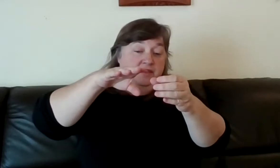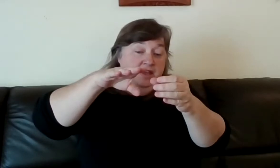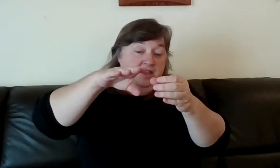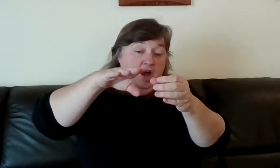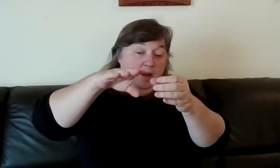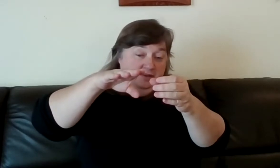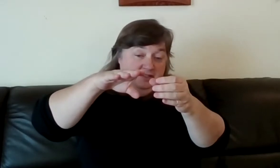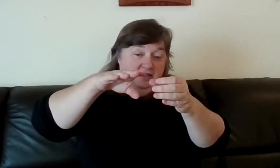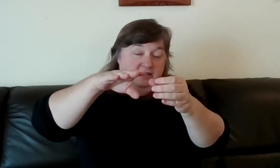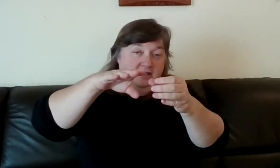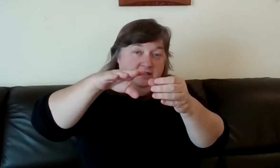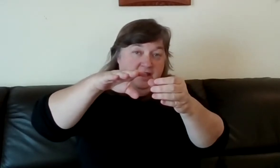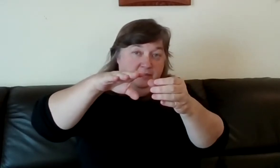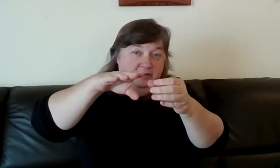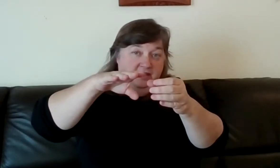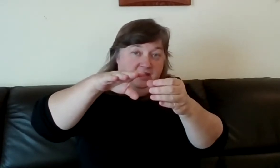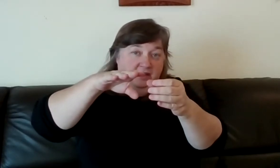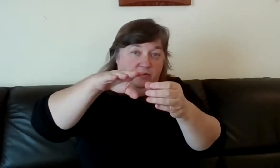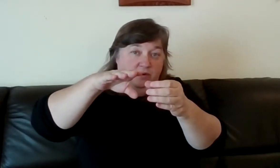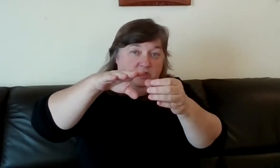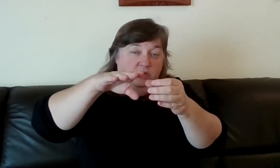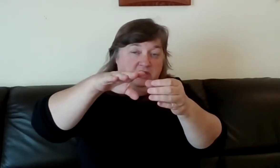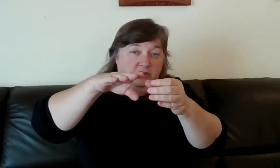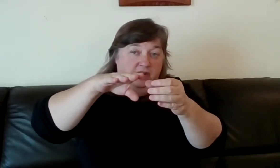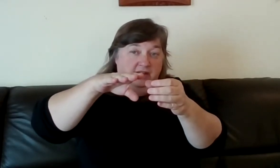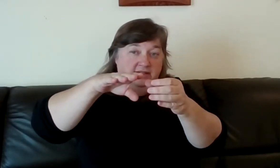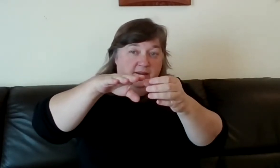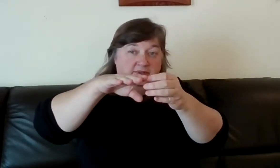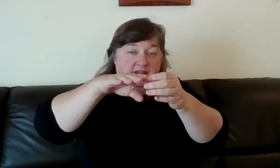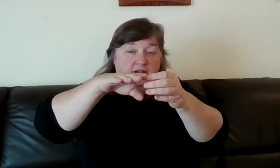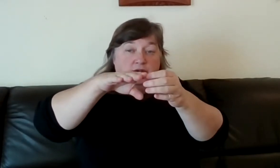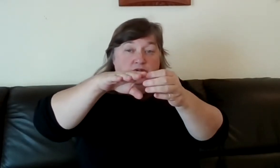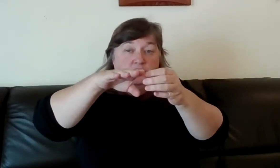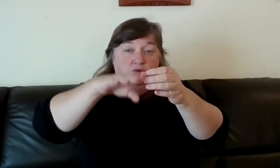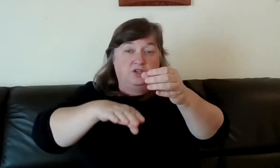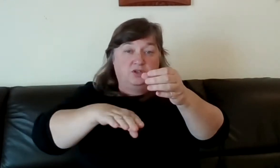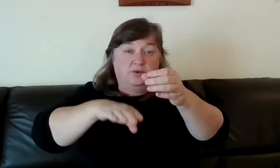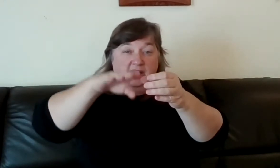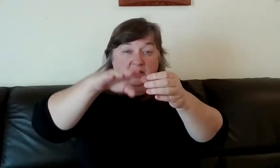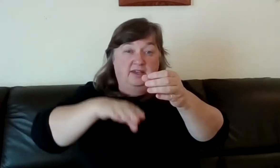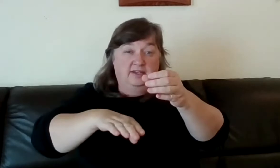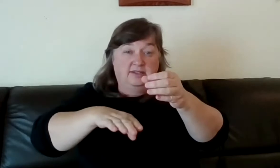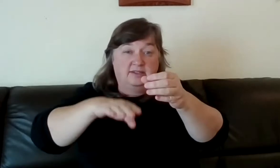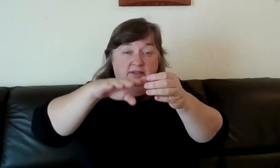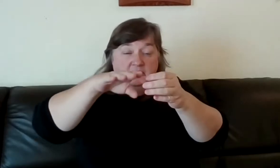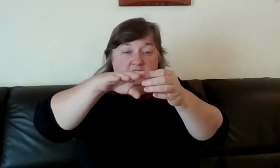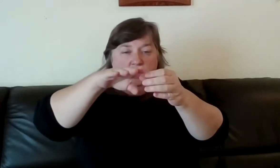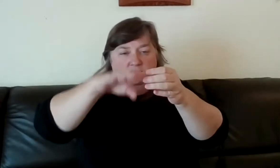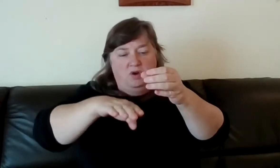then the opposite is emptying, or to what degree it is empty. So you can do it like this. So drop